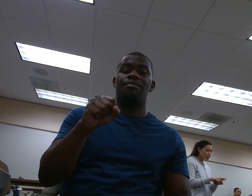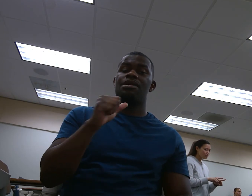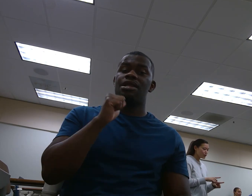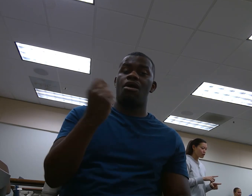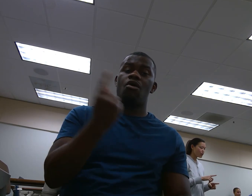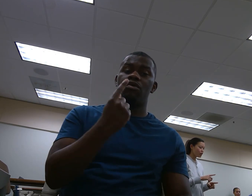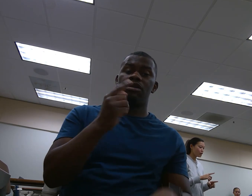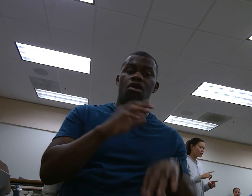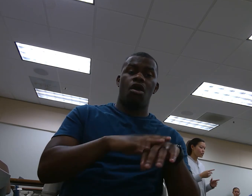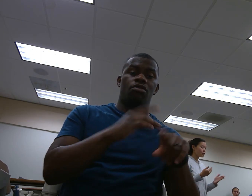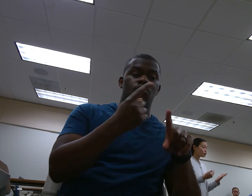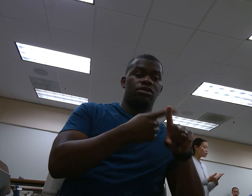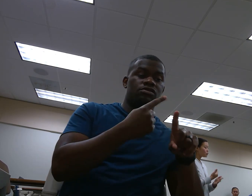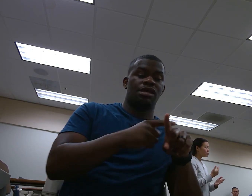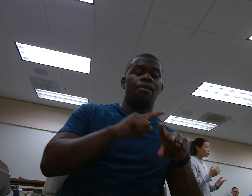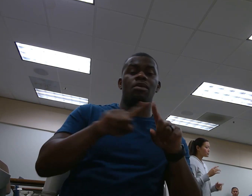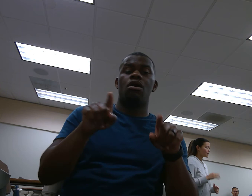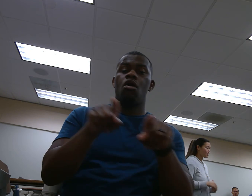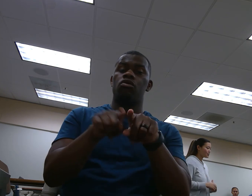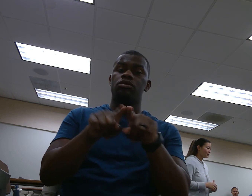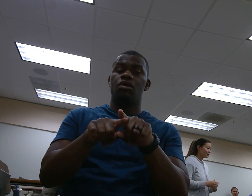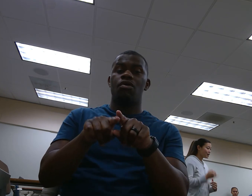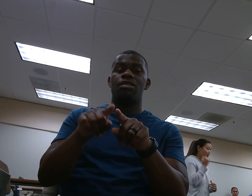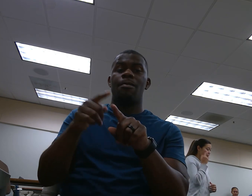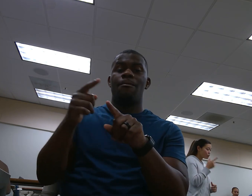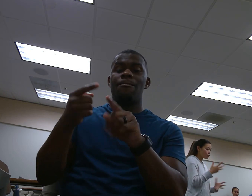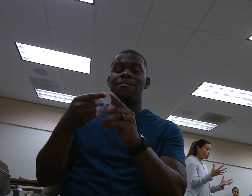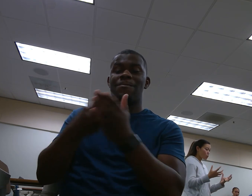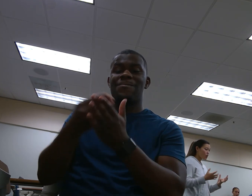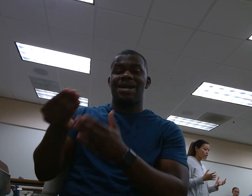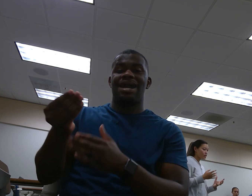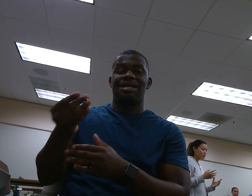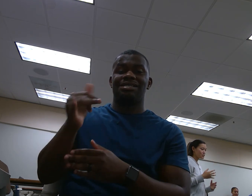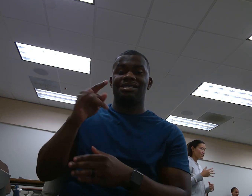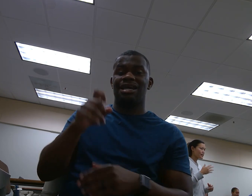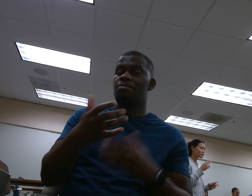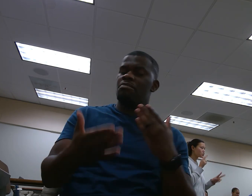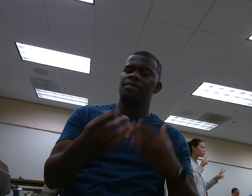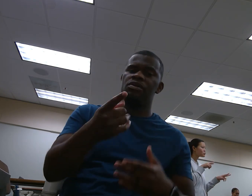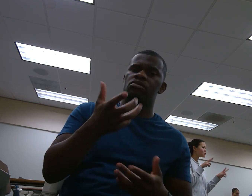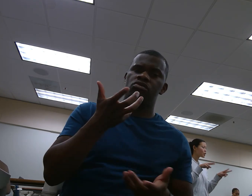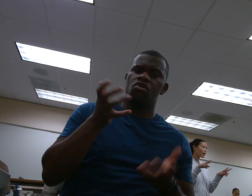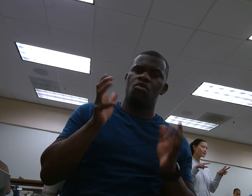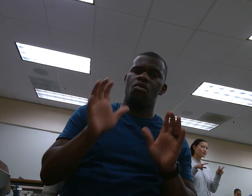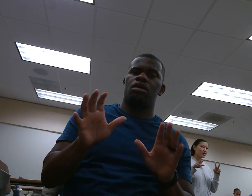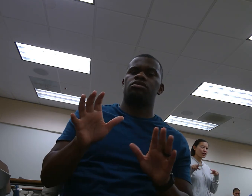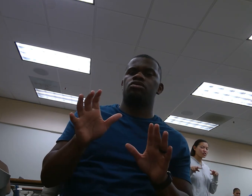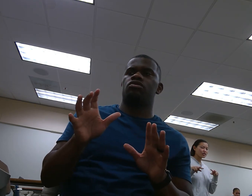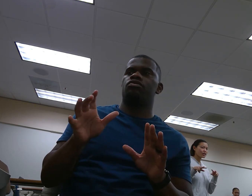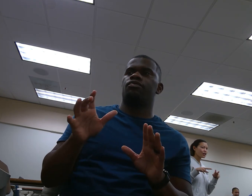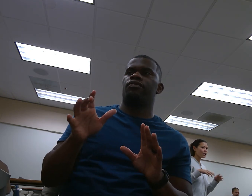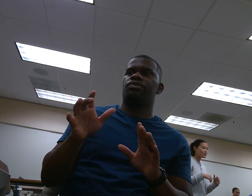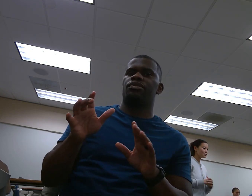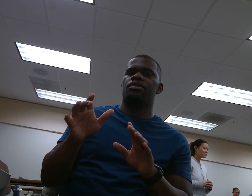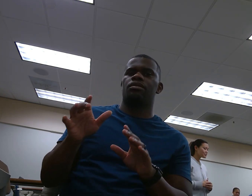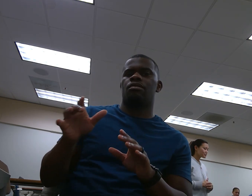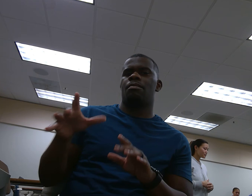down in an area and you want to figure out the lay of the land, you might not want to commit to one neighborhood or one house without understanding things better. And so you might want to have